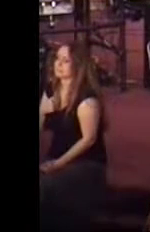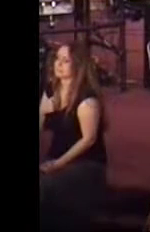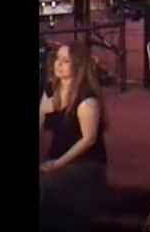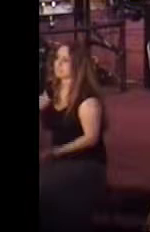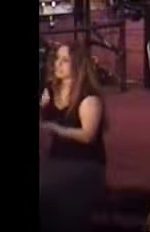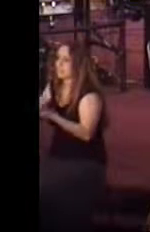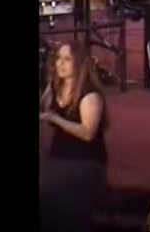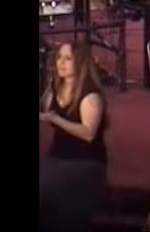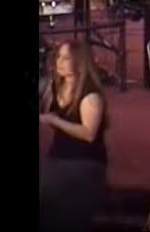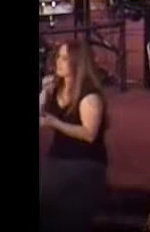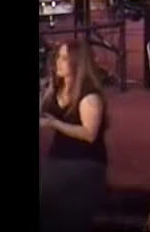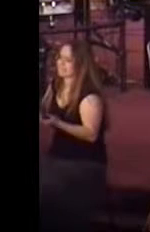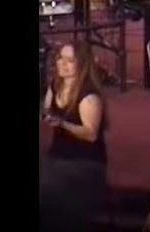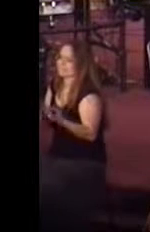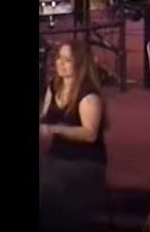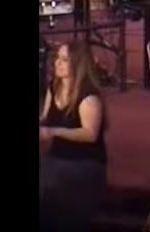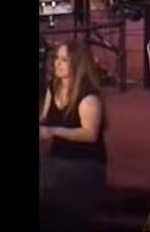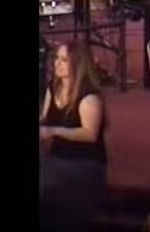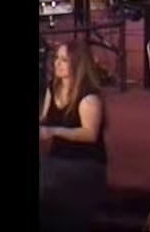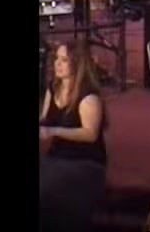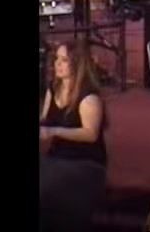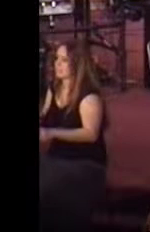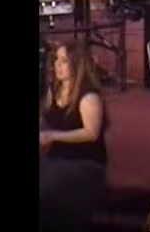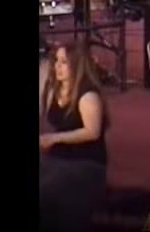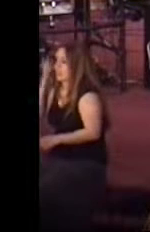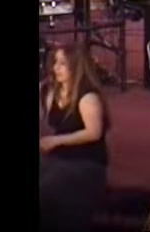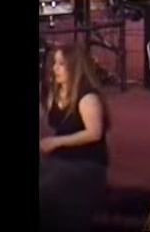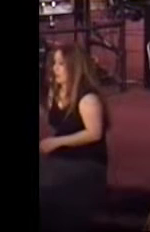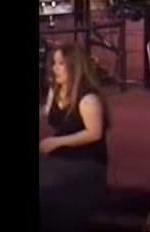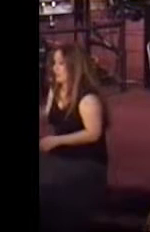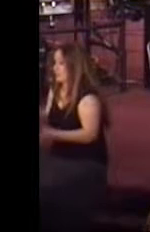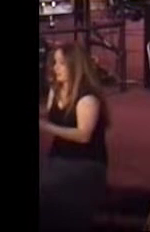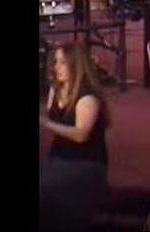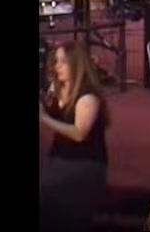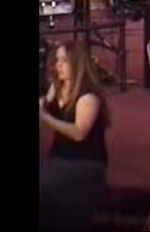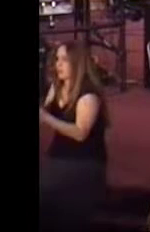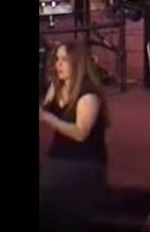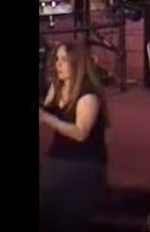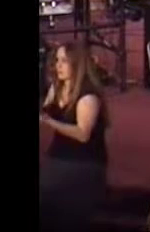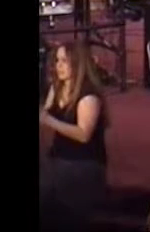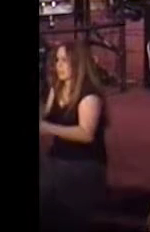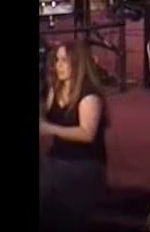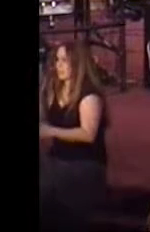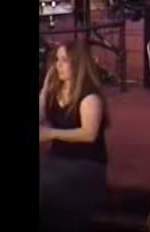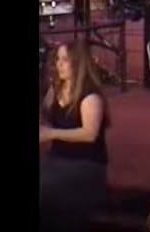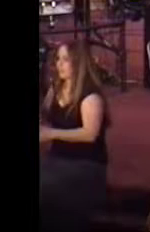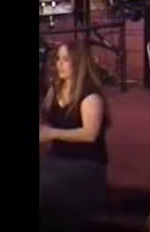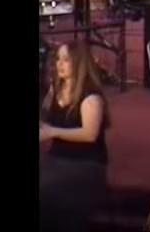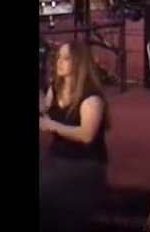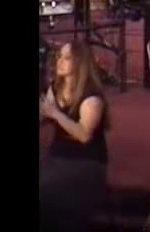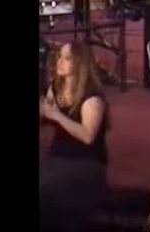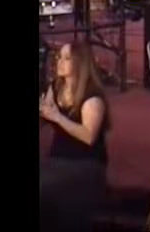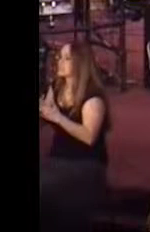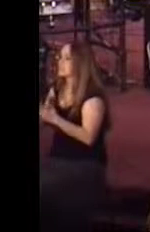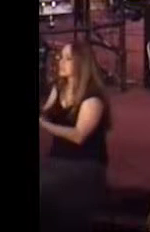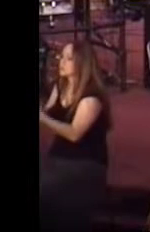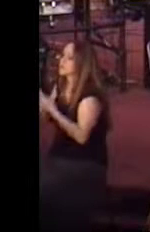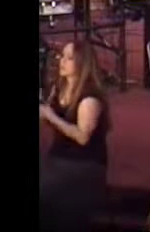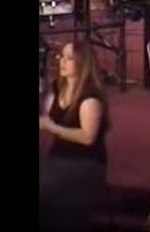miracle hasn't happened. We don't know that Lazarus is coming back from the dead. And that's where Jesus shows us a time to be